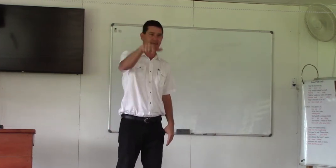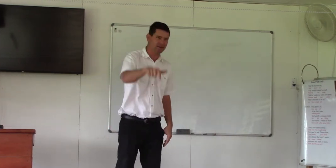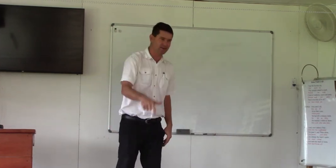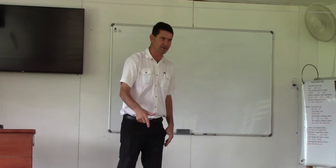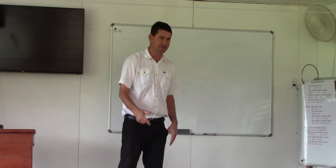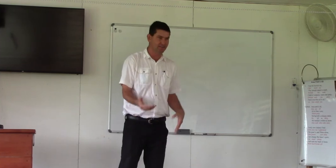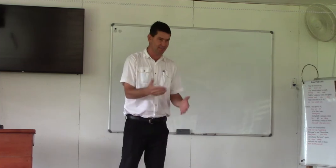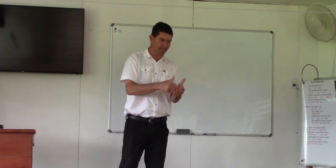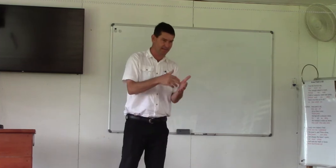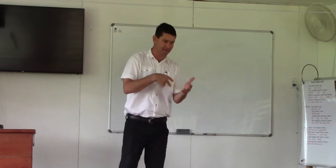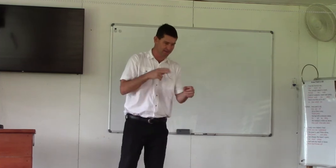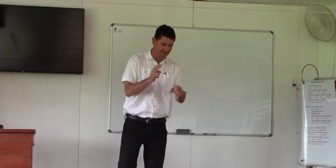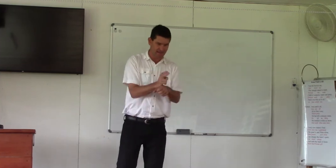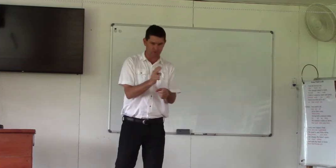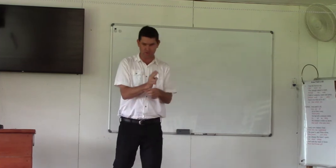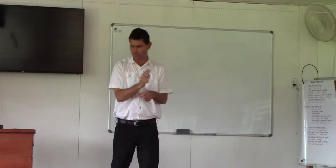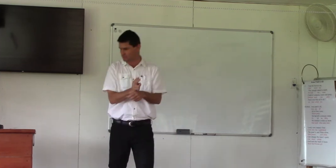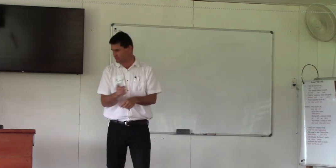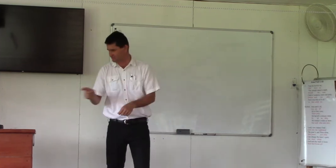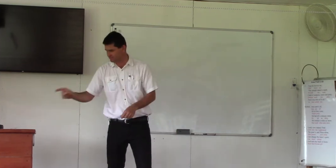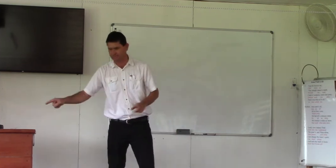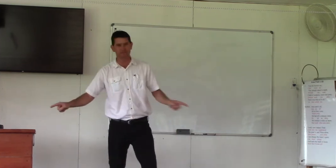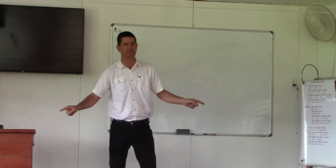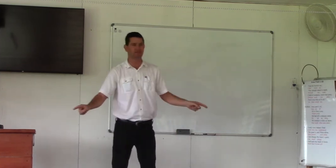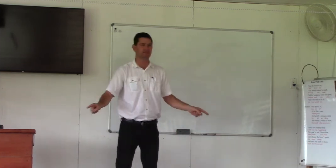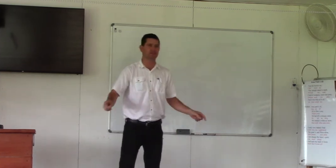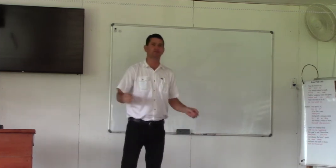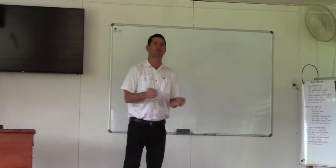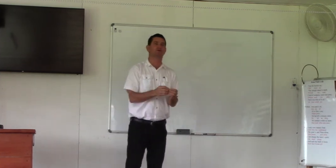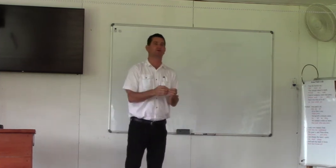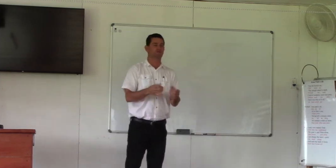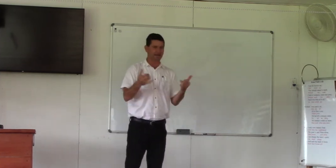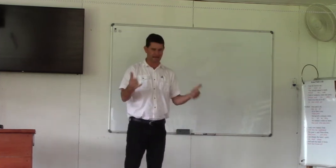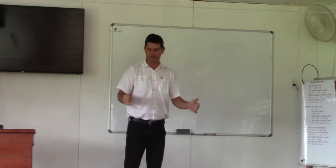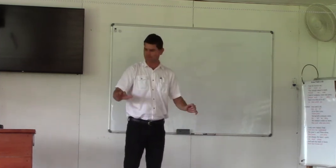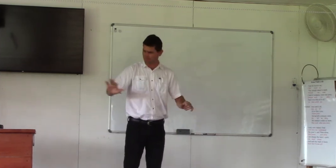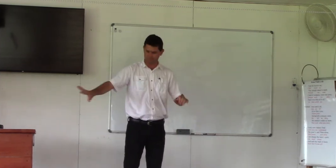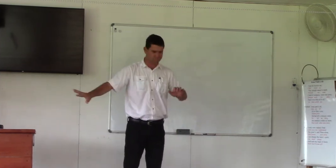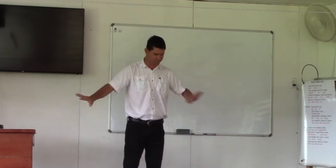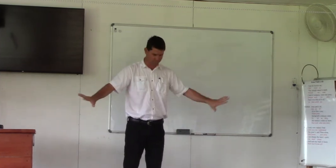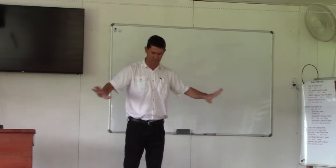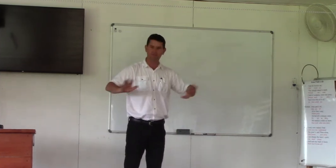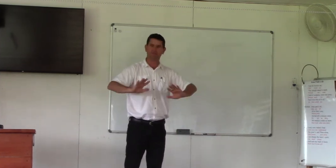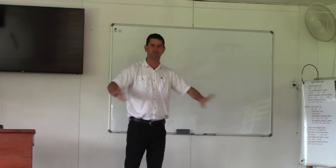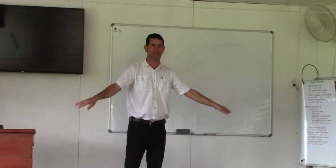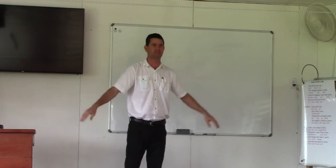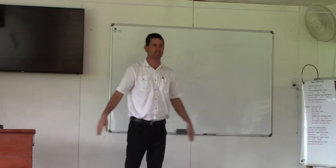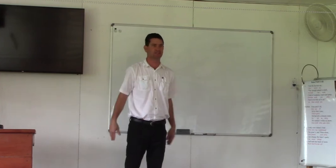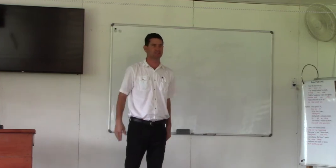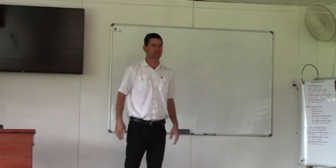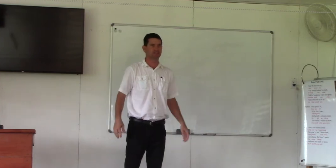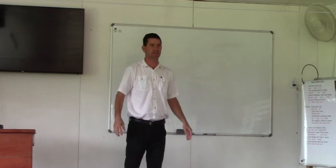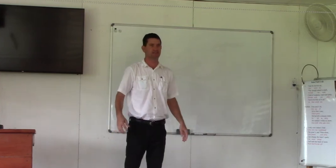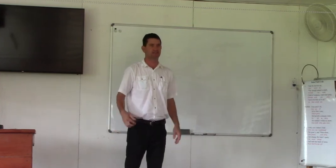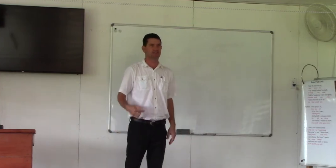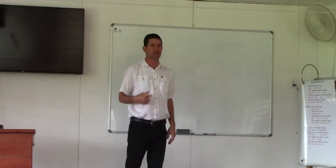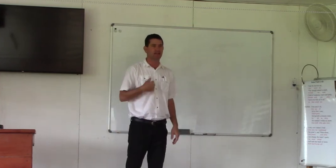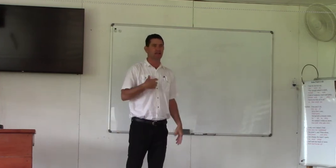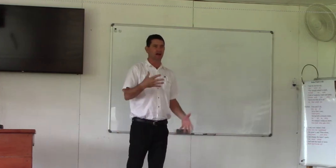Later, again, I'll use four. Now, finish. I